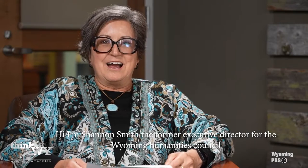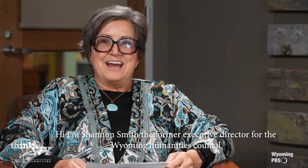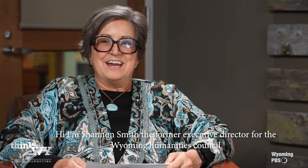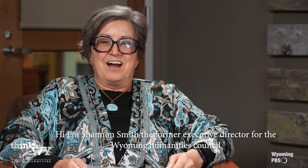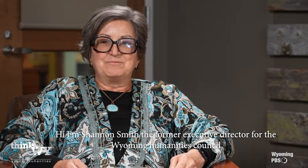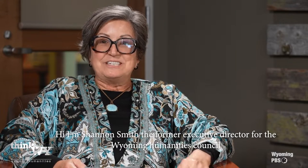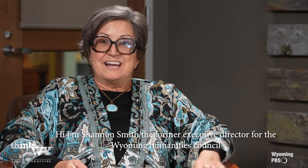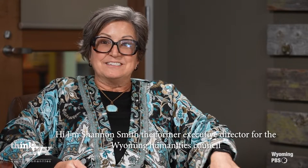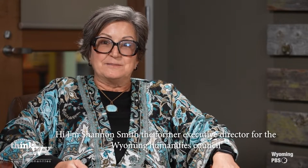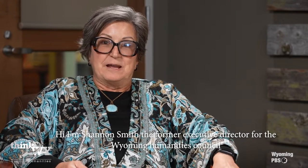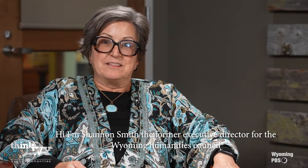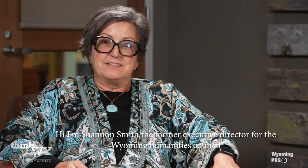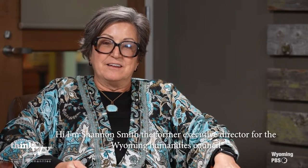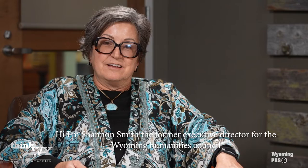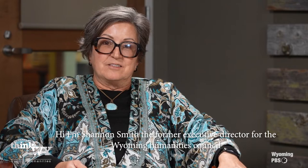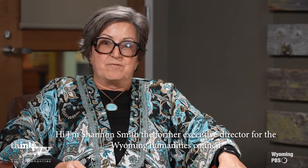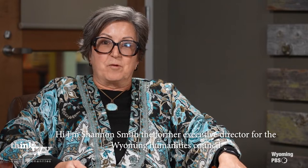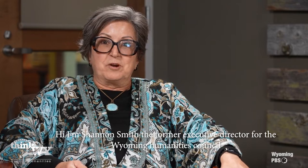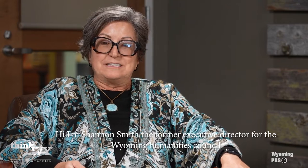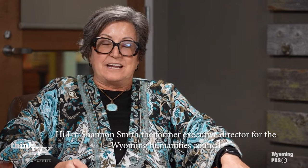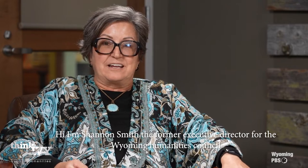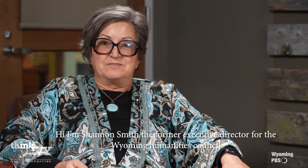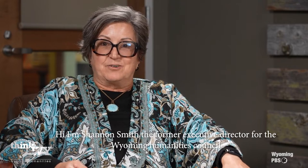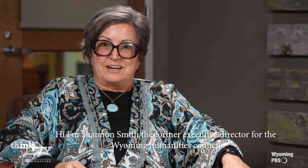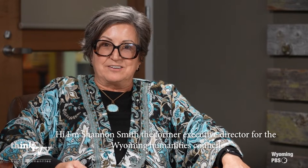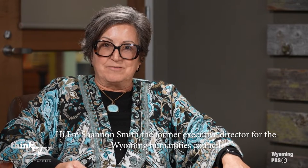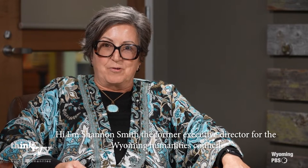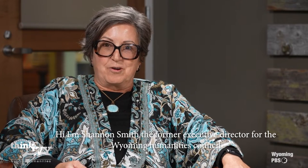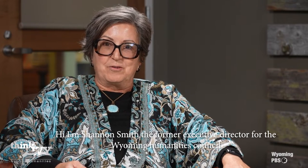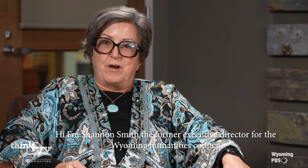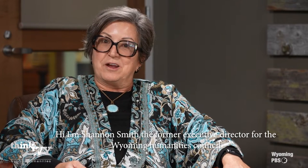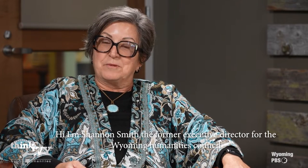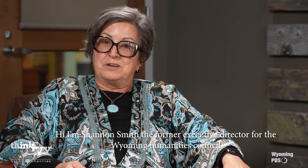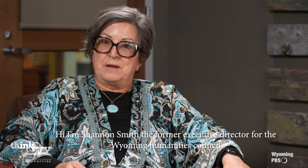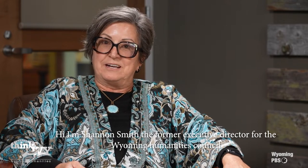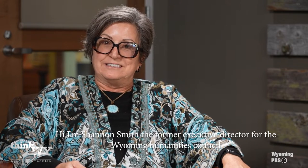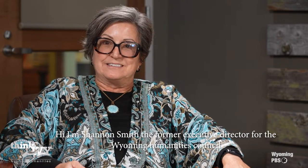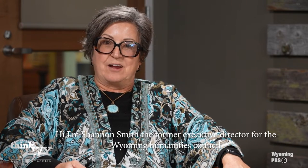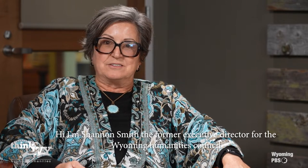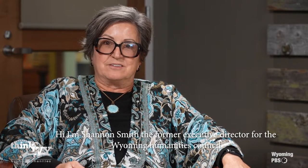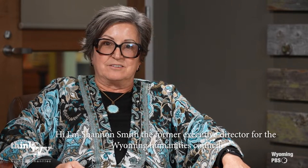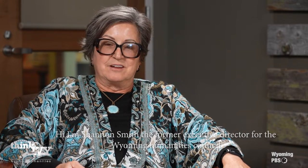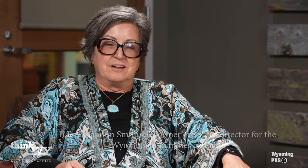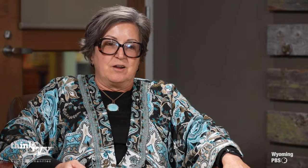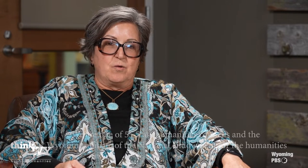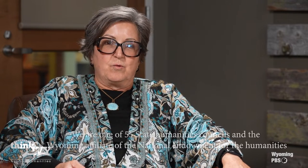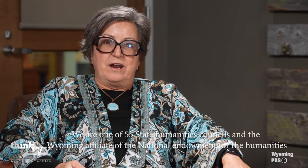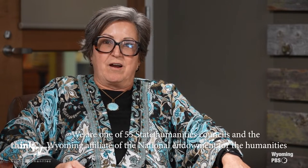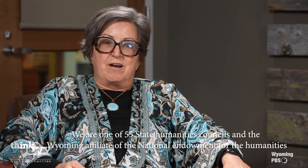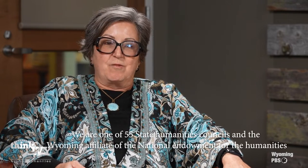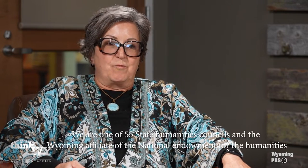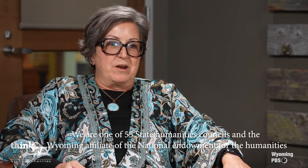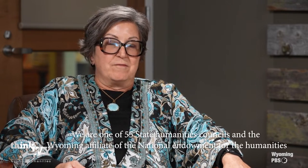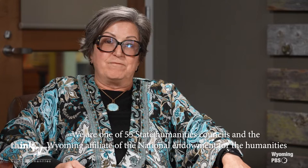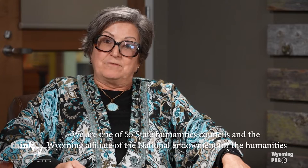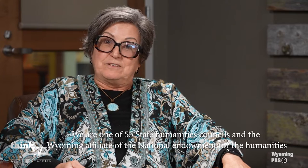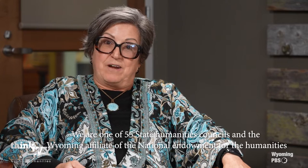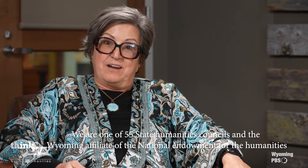Hi, I'm Shannon Smith, the former executive director for the Wyoming Humanities Councils. We are one of 55